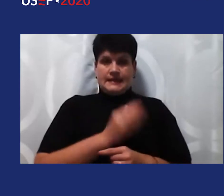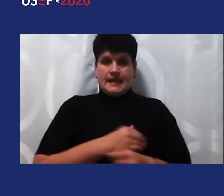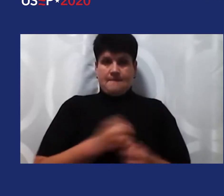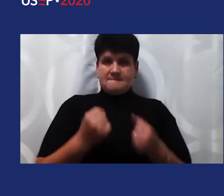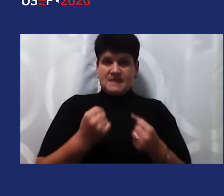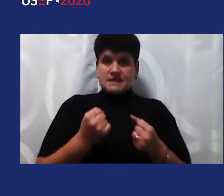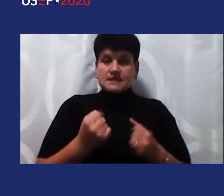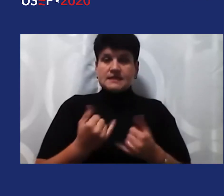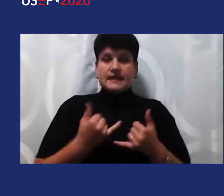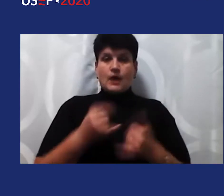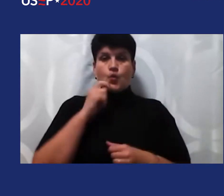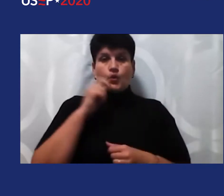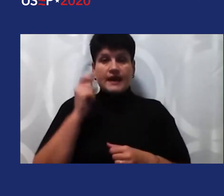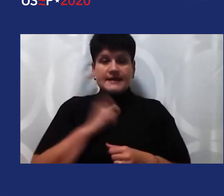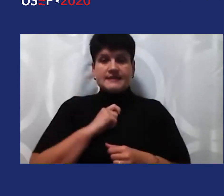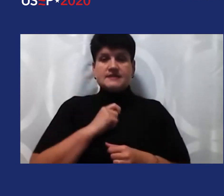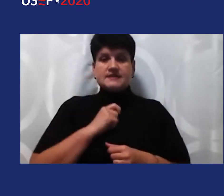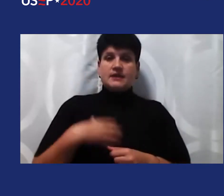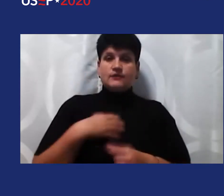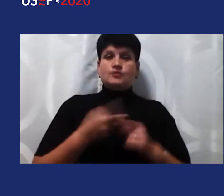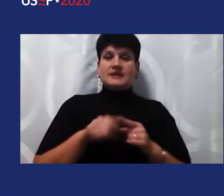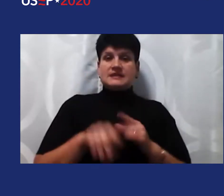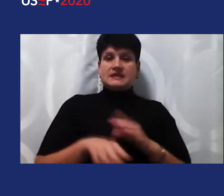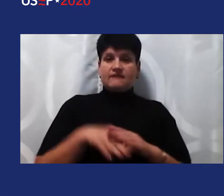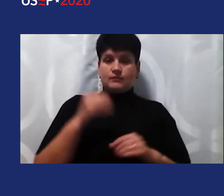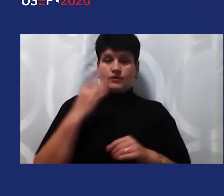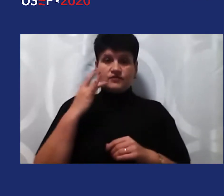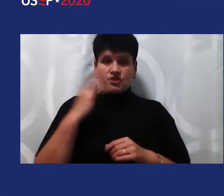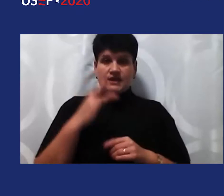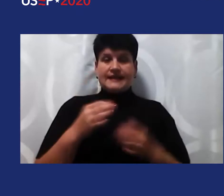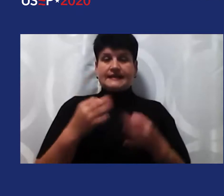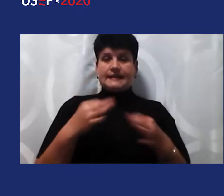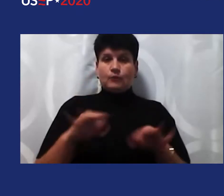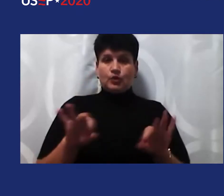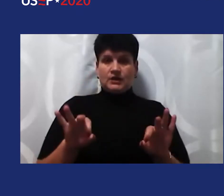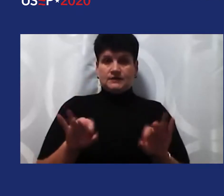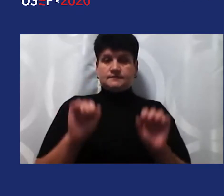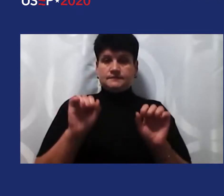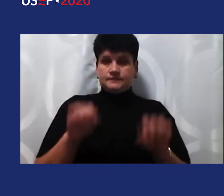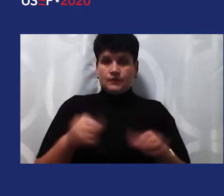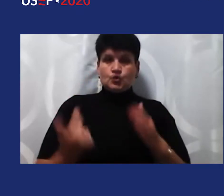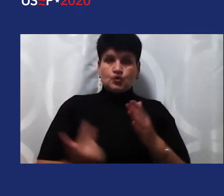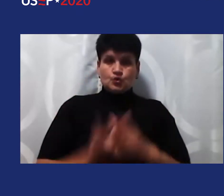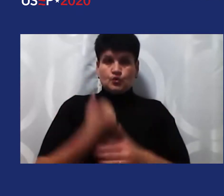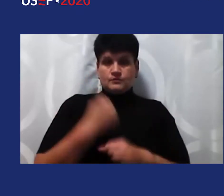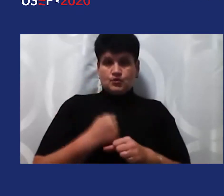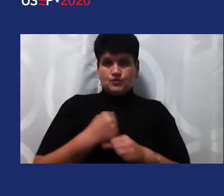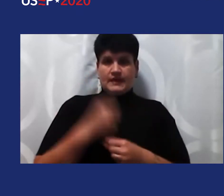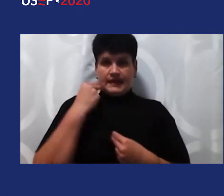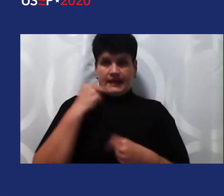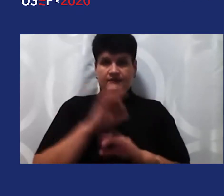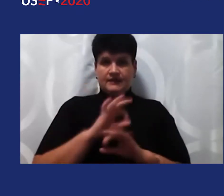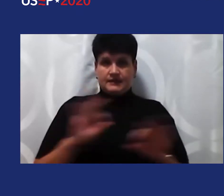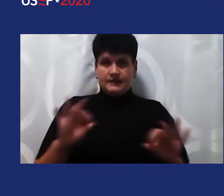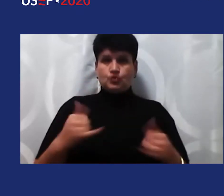democracy. It's the test for its durability, and it's important for Ukraine that the US elections will